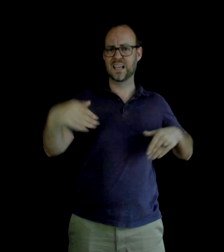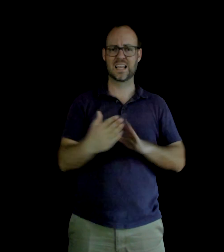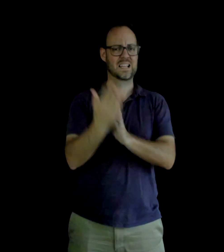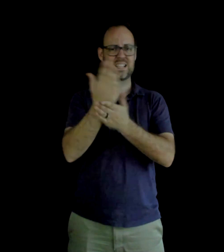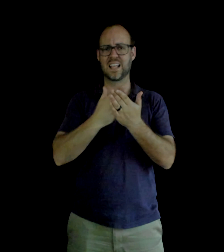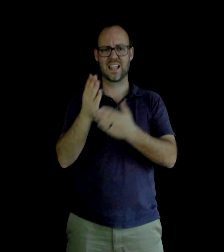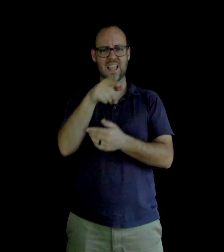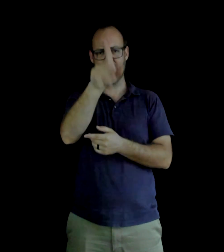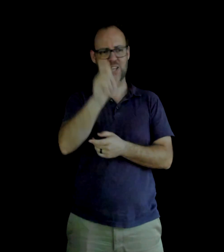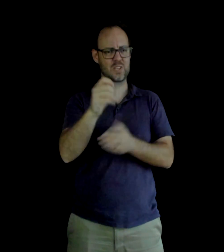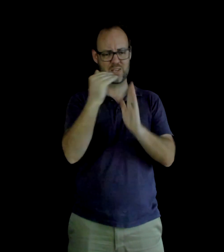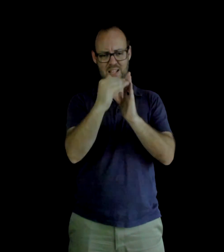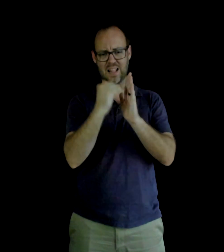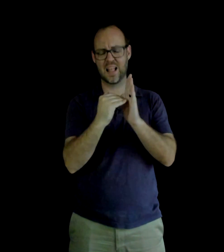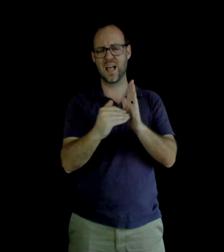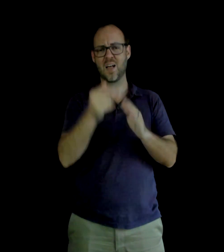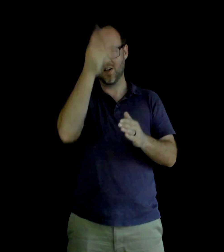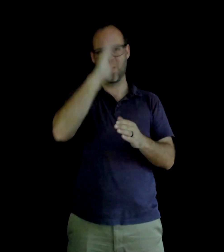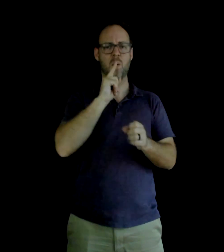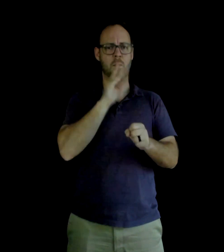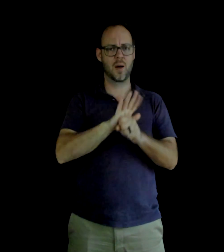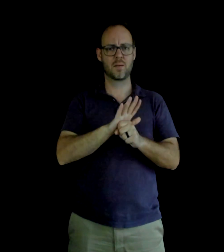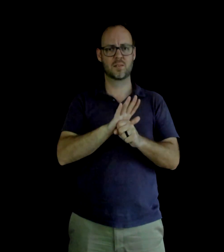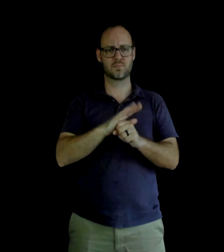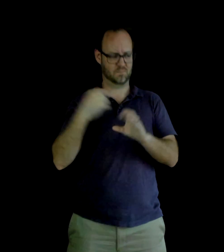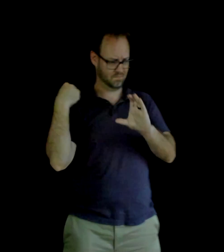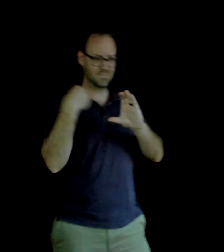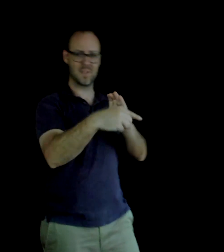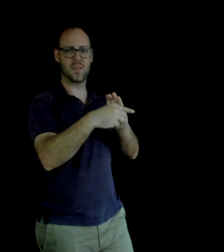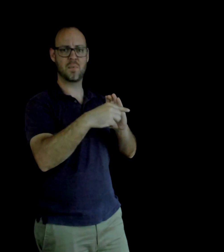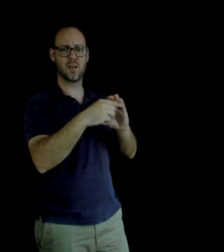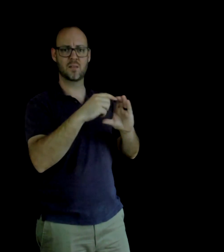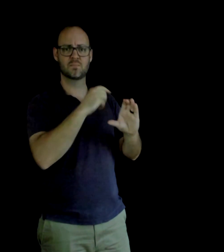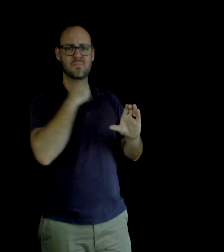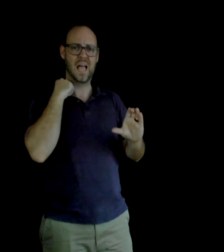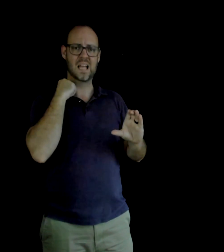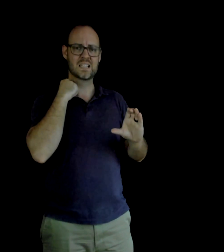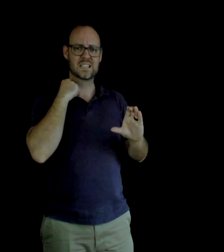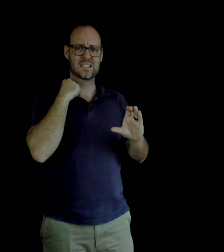If you're up against something and you need a list of some of God's promises, send me an email, and I will send you